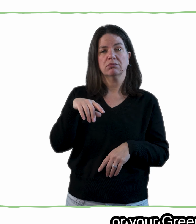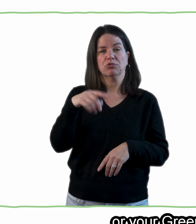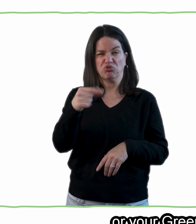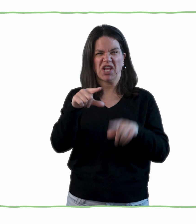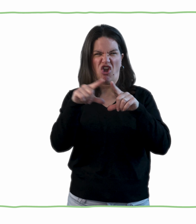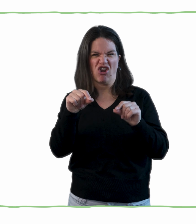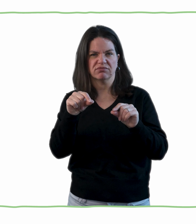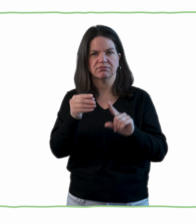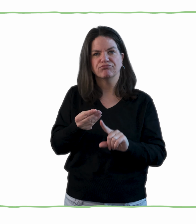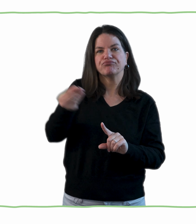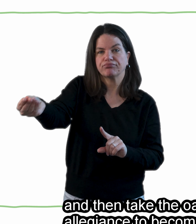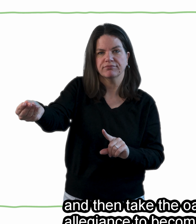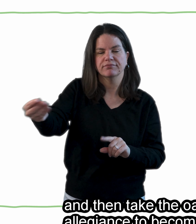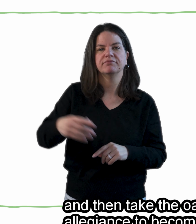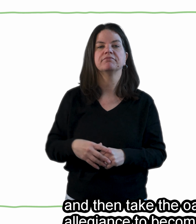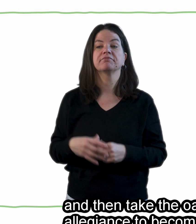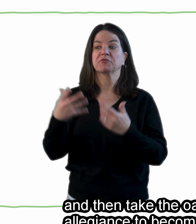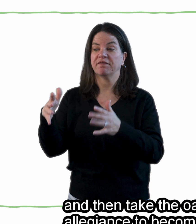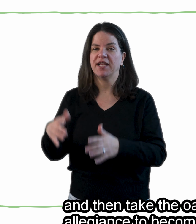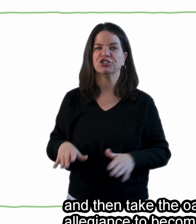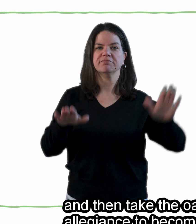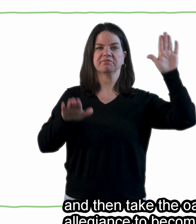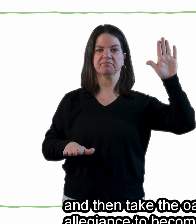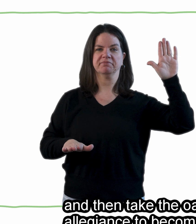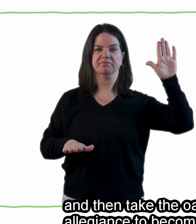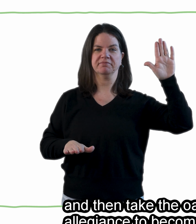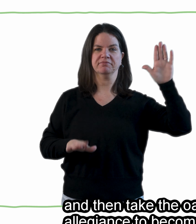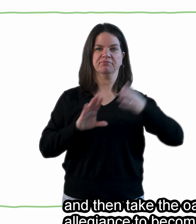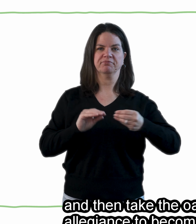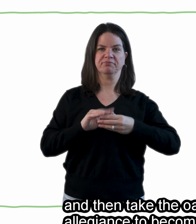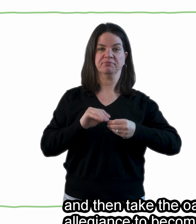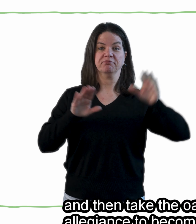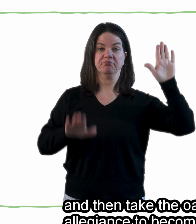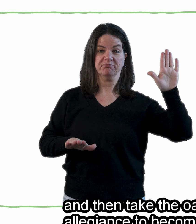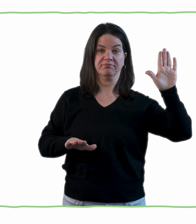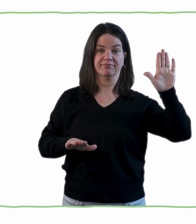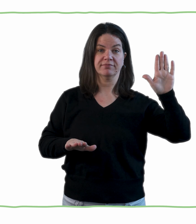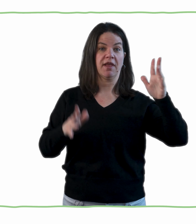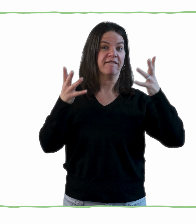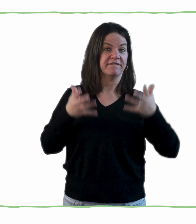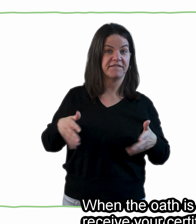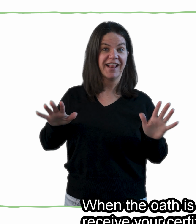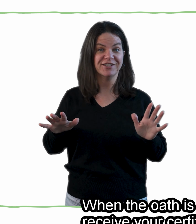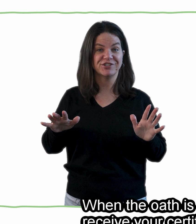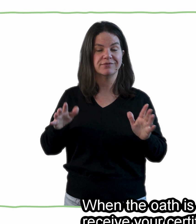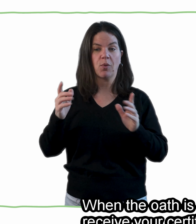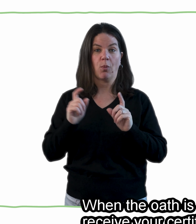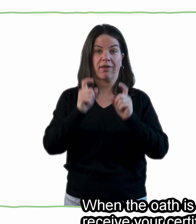card and then take the oath of allegiance to become a U.S. citizen. When the oath is done,